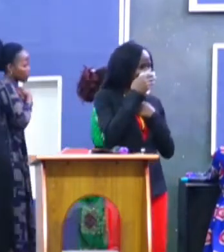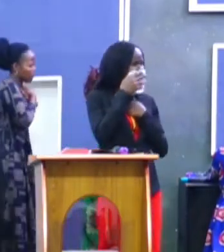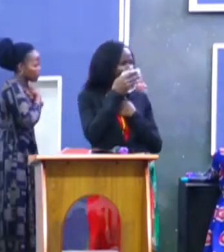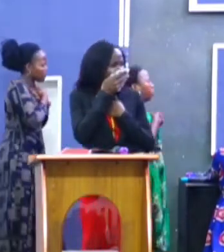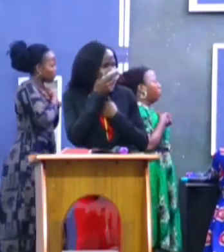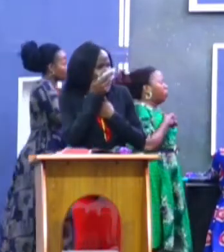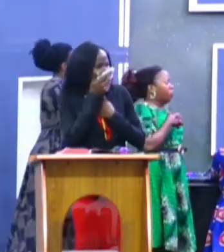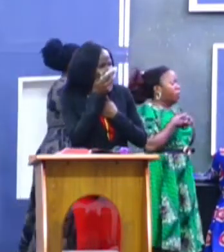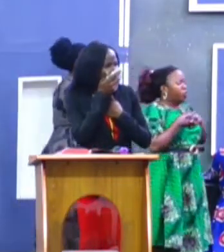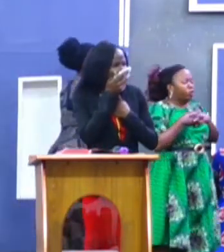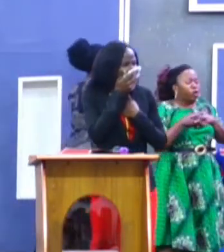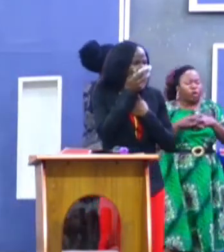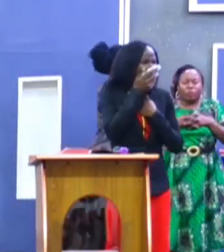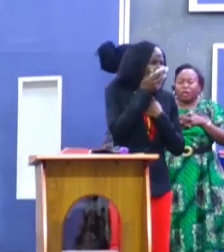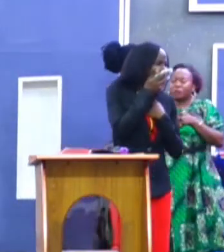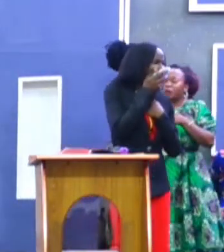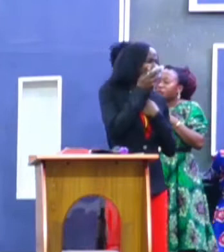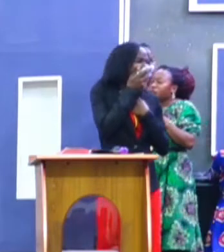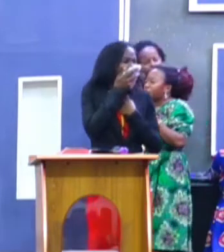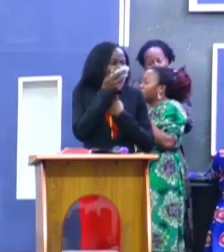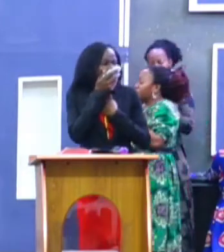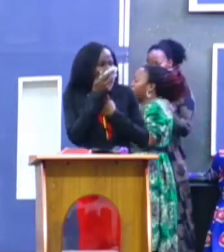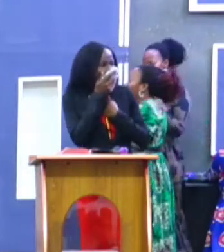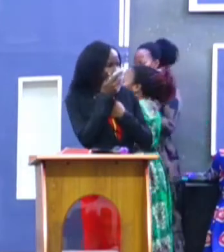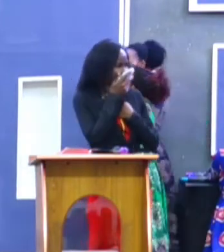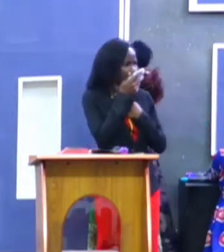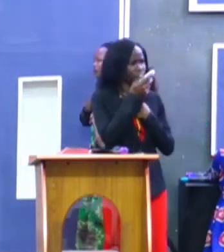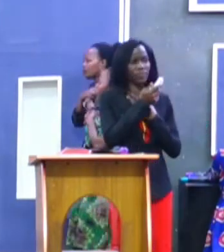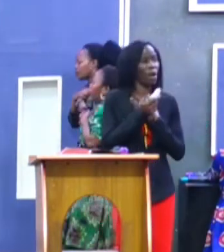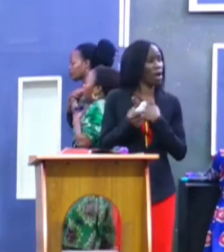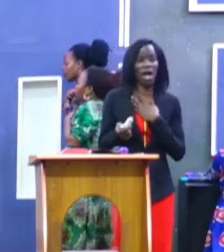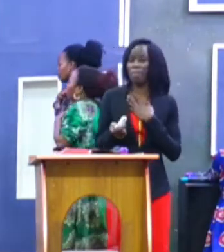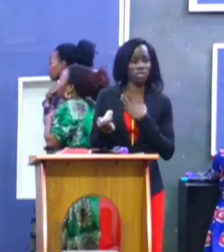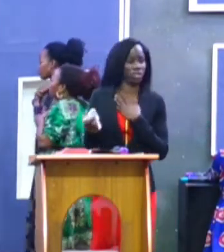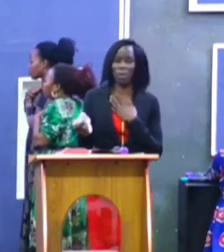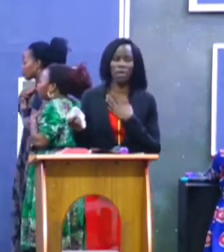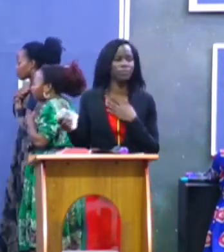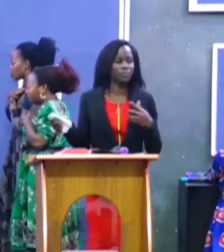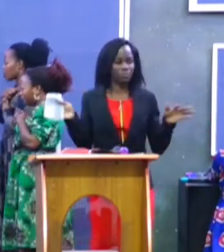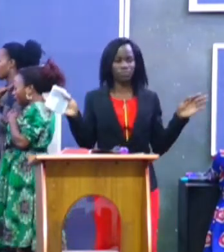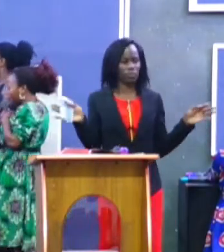maaso ng'emmeeme yo emuyaayaanira, genda maaso ng'emmeeme yo emuyaayaanira.